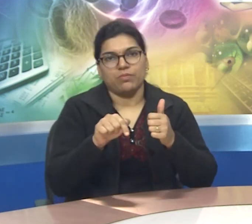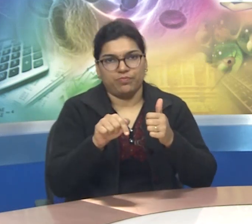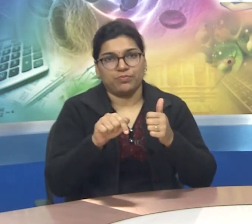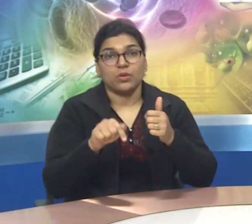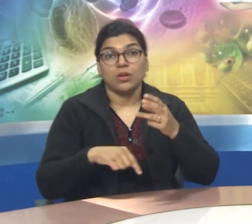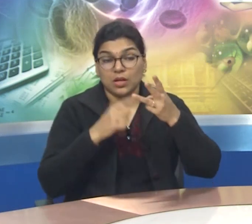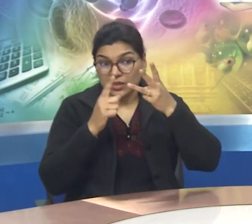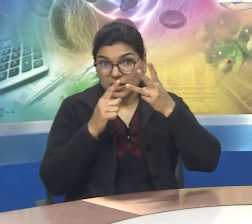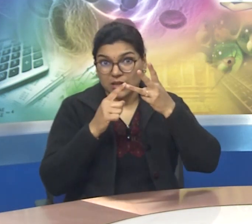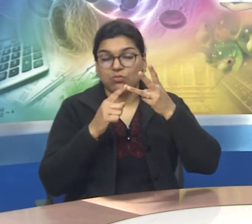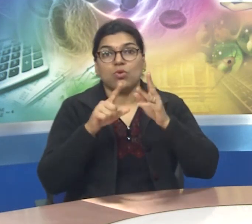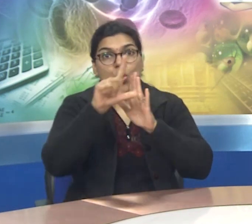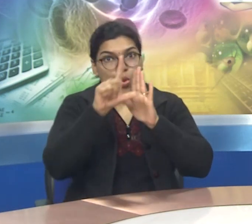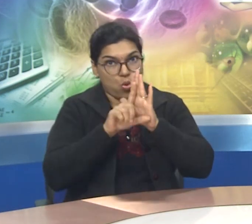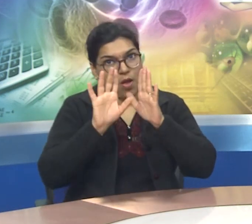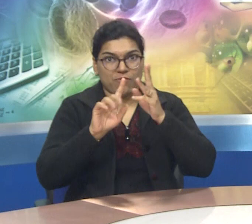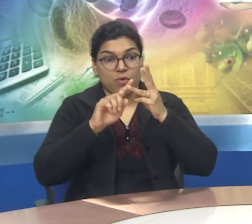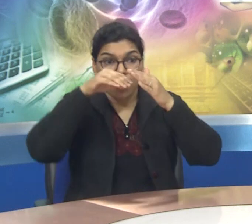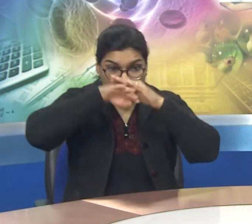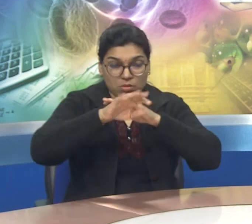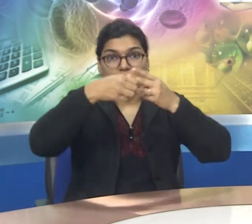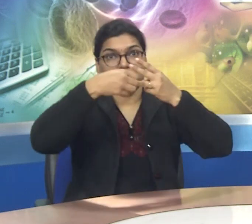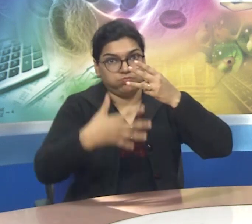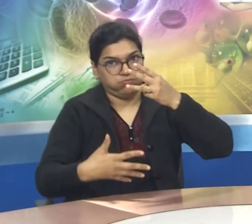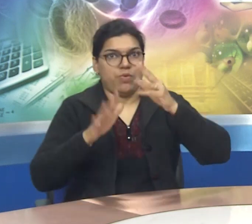Let us now understand this third law in more detail.